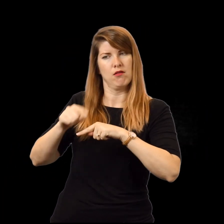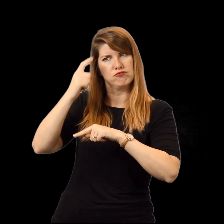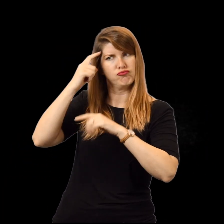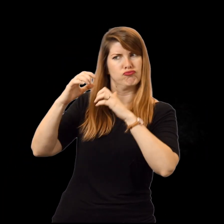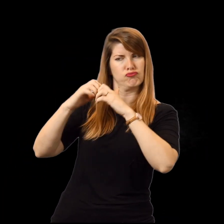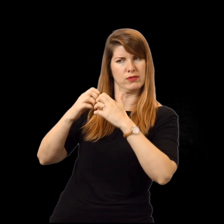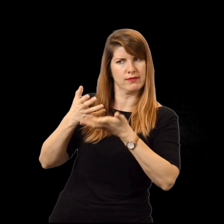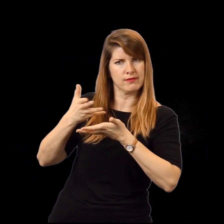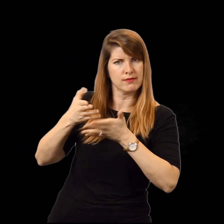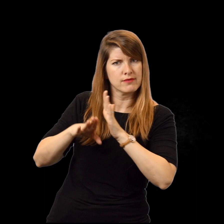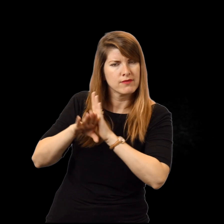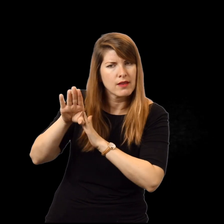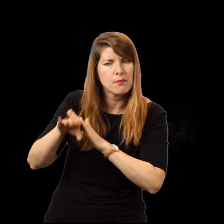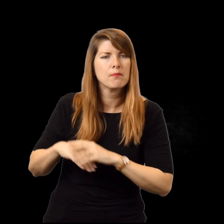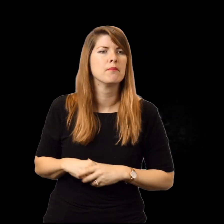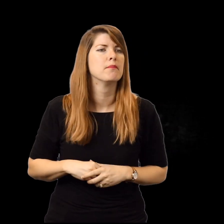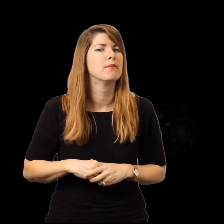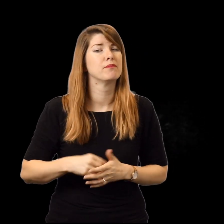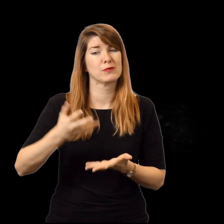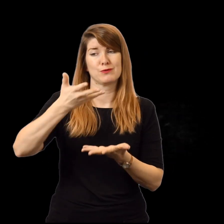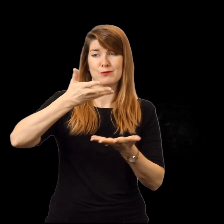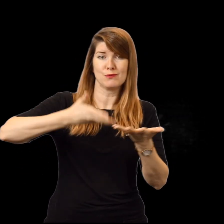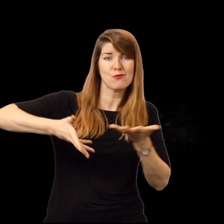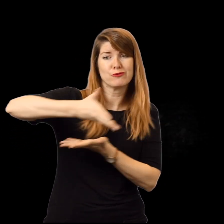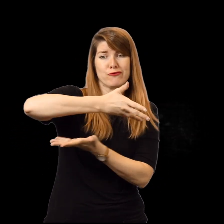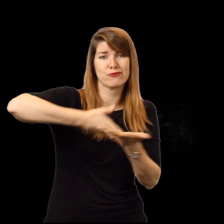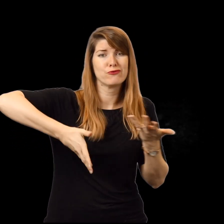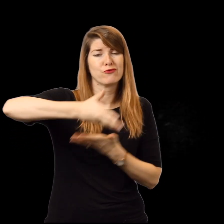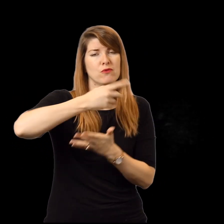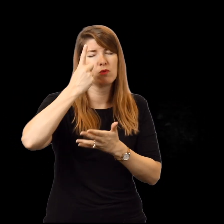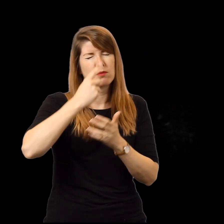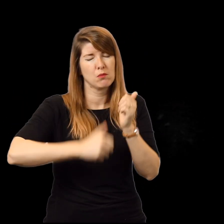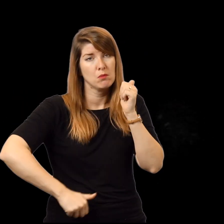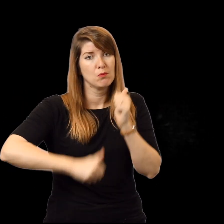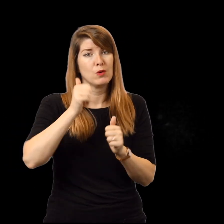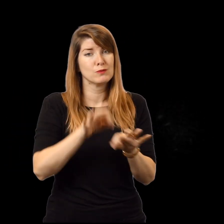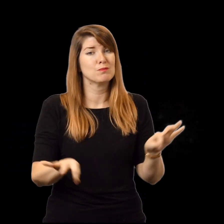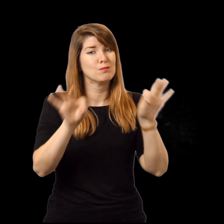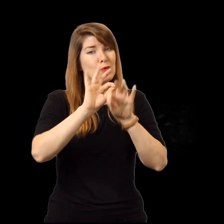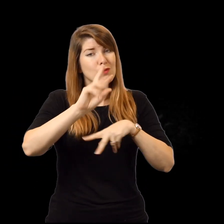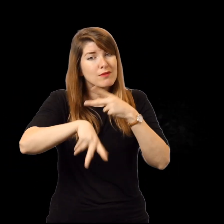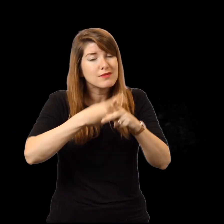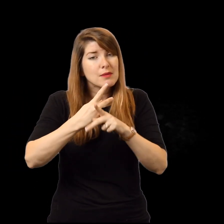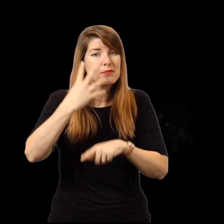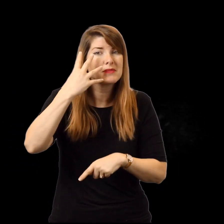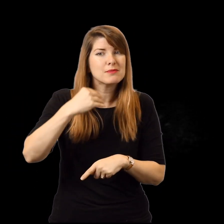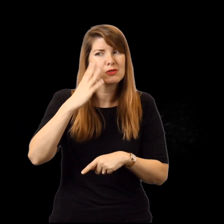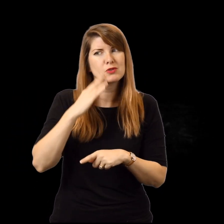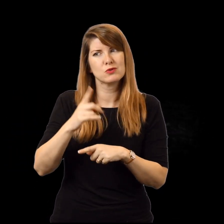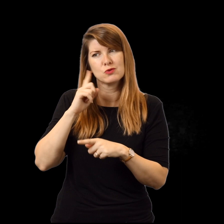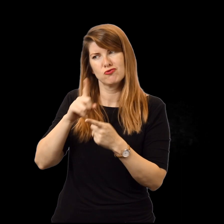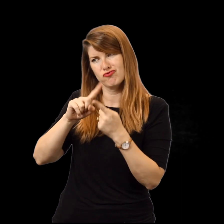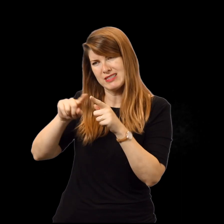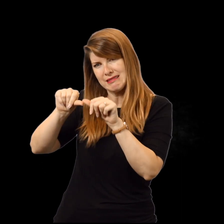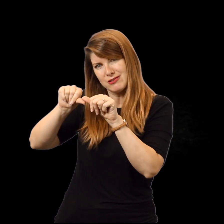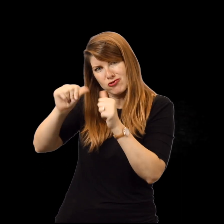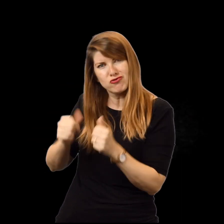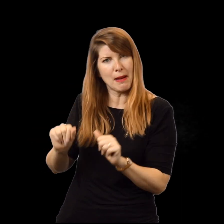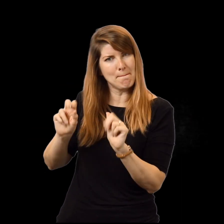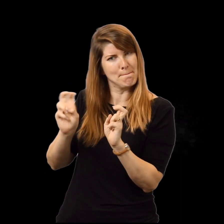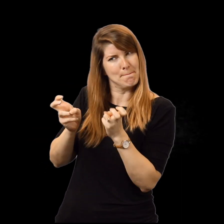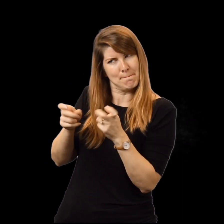brain develops. Social interactions are one of the most important forms of experience that